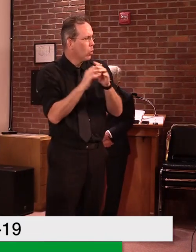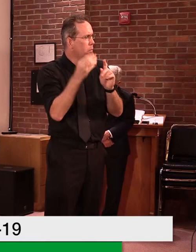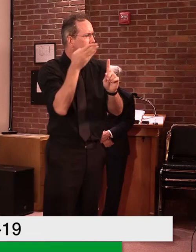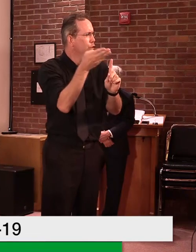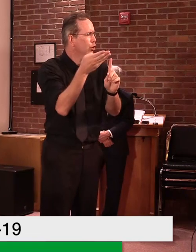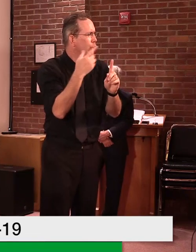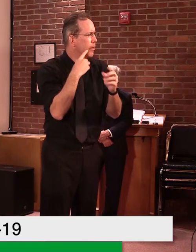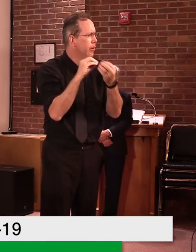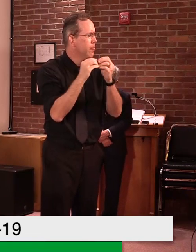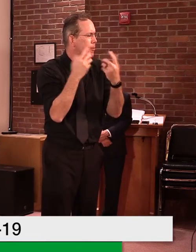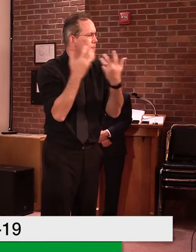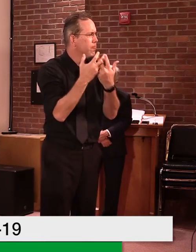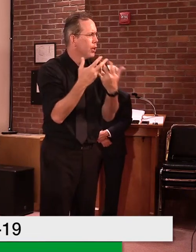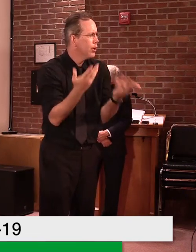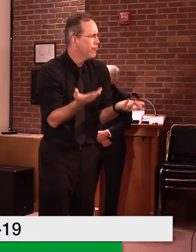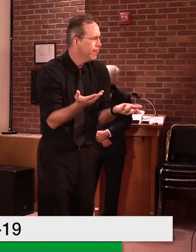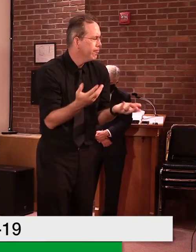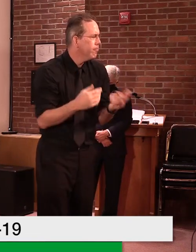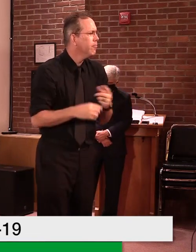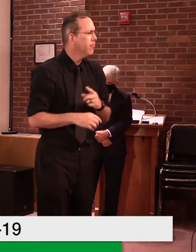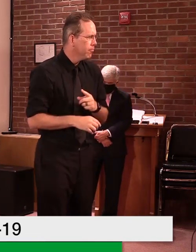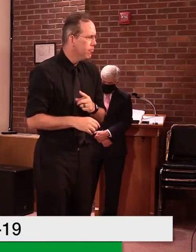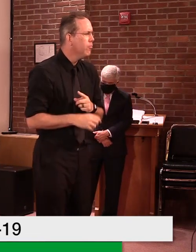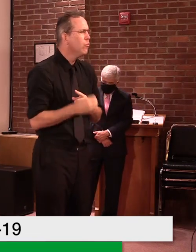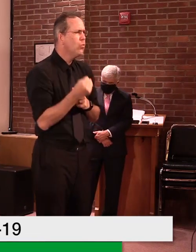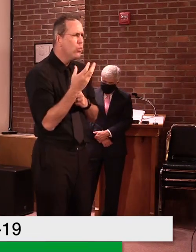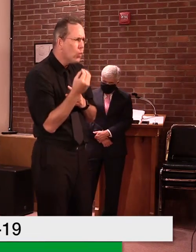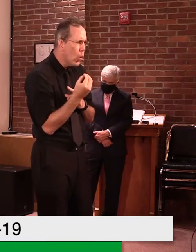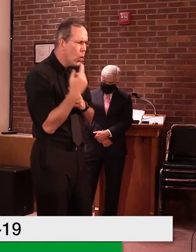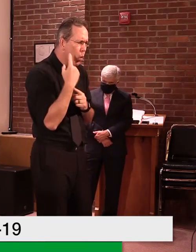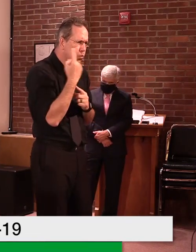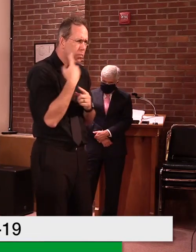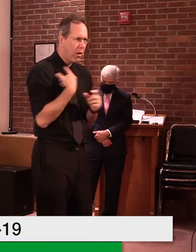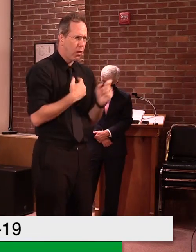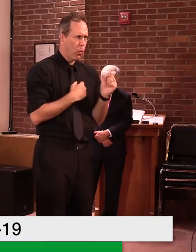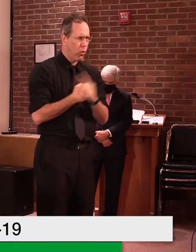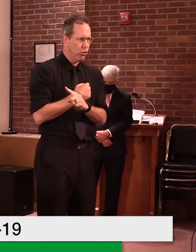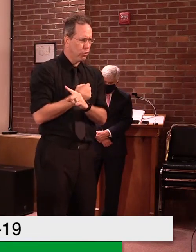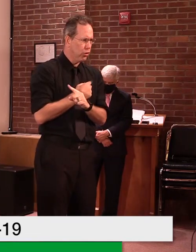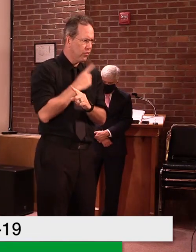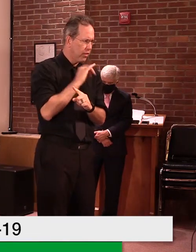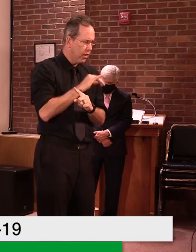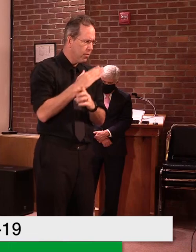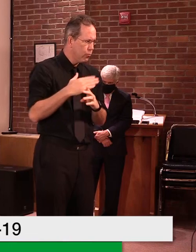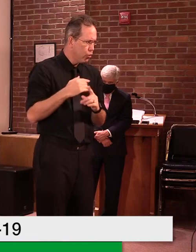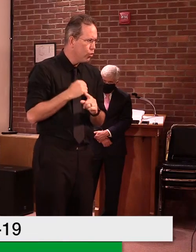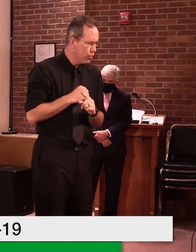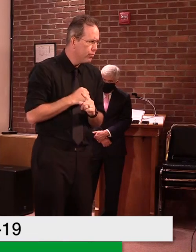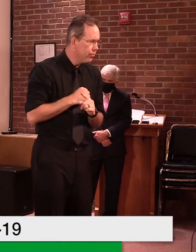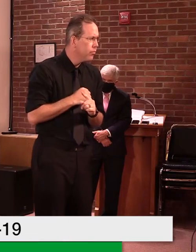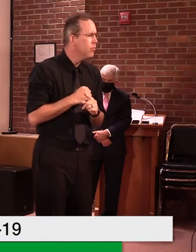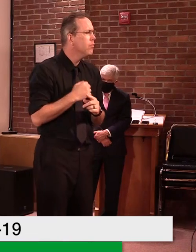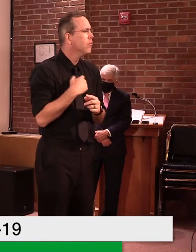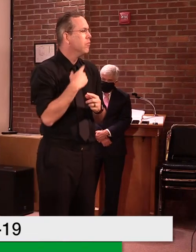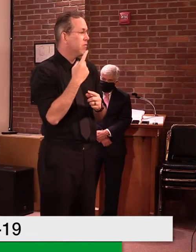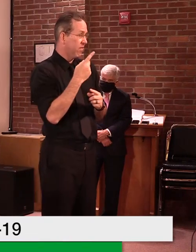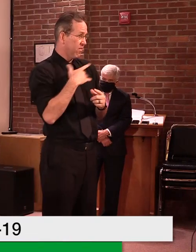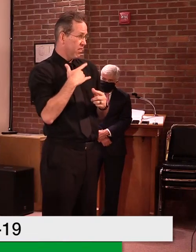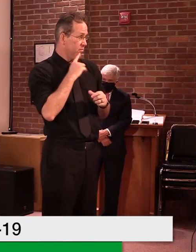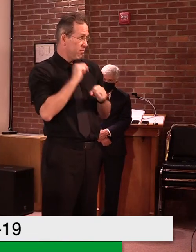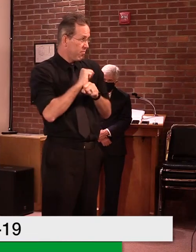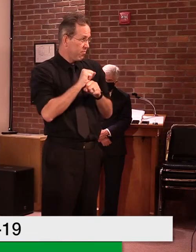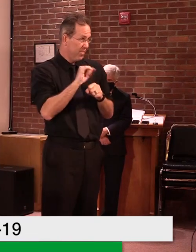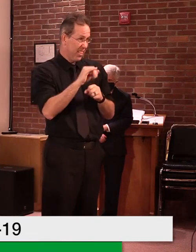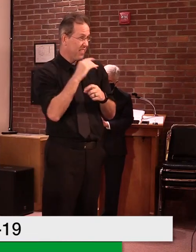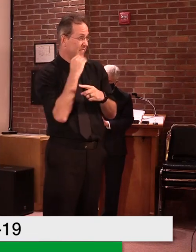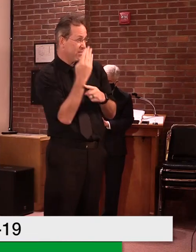how confident you are in figures such as the 14 cases in Orleans County.